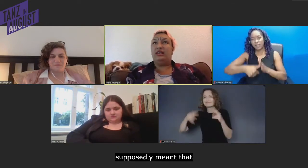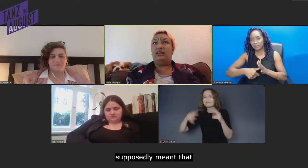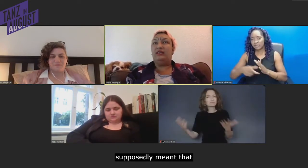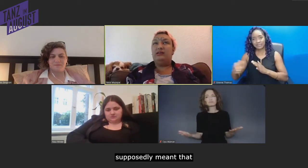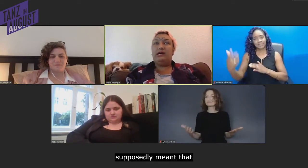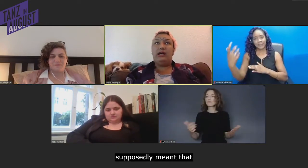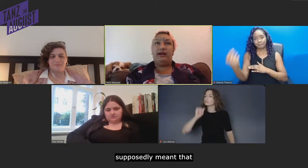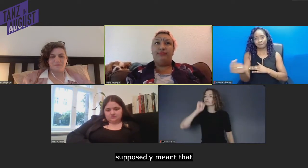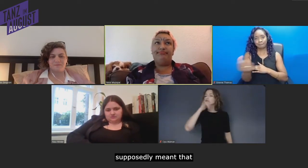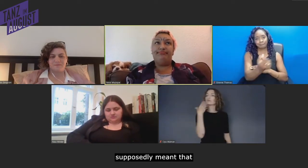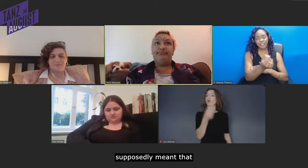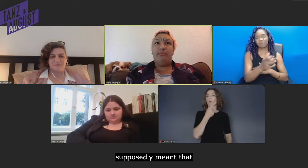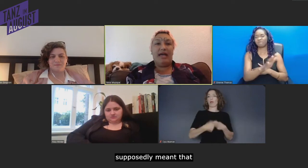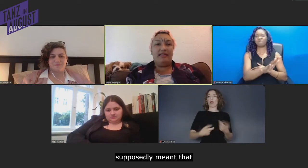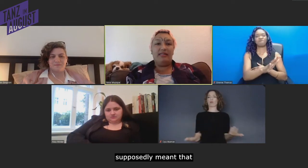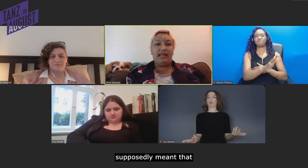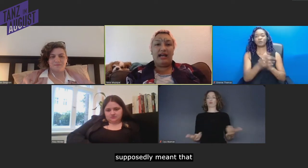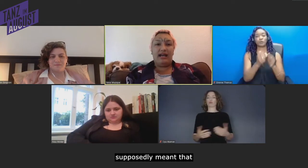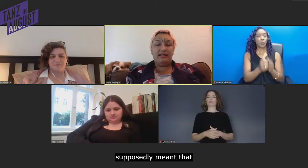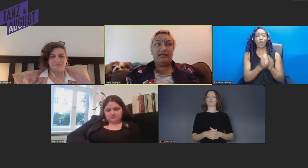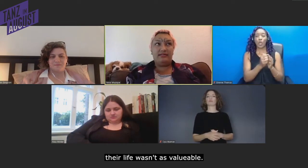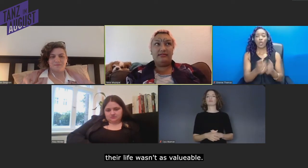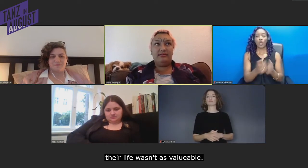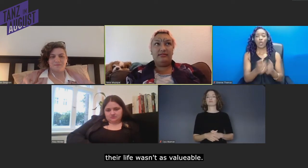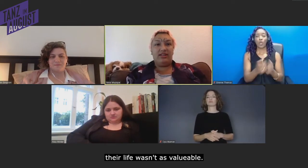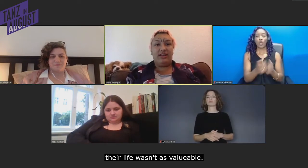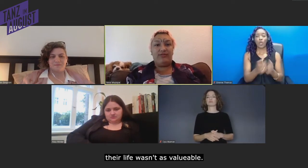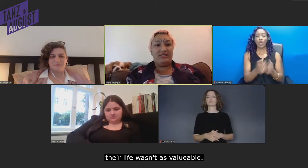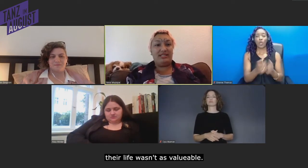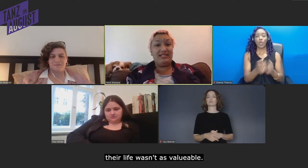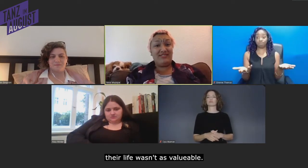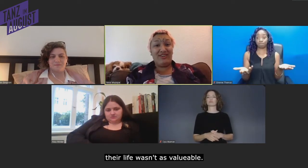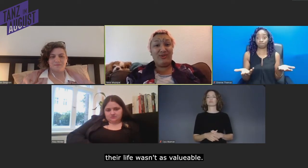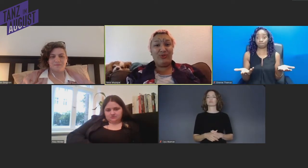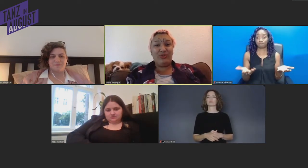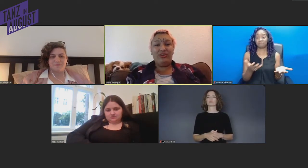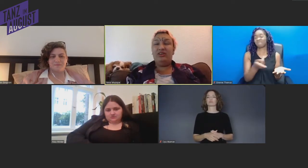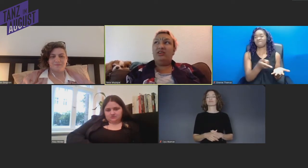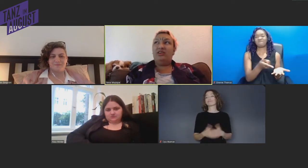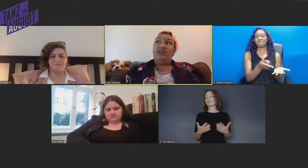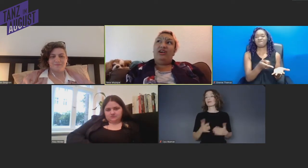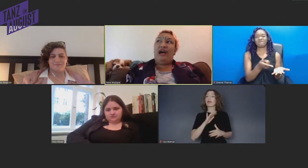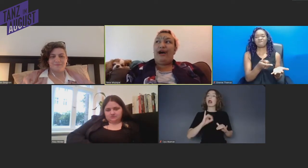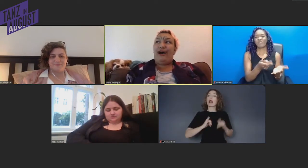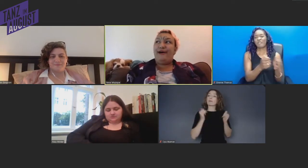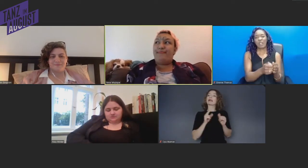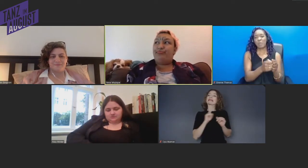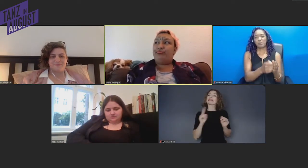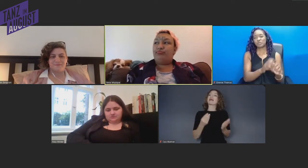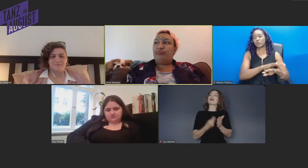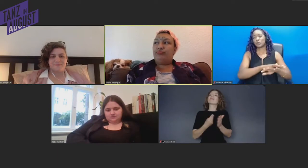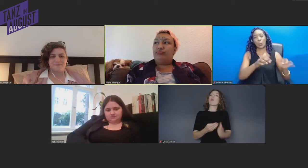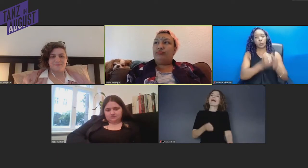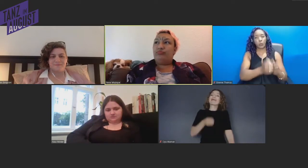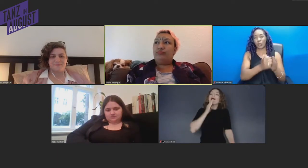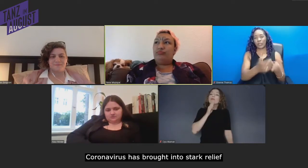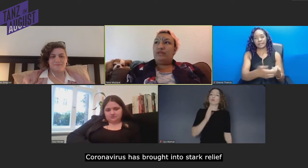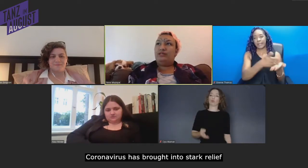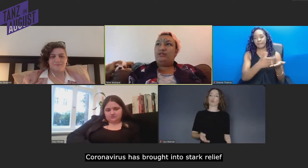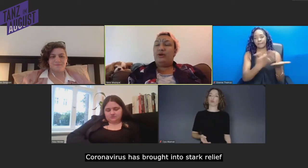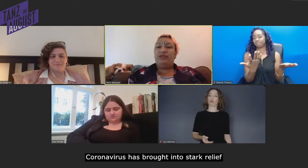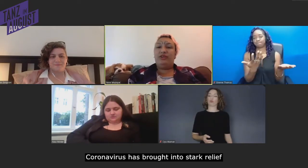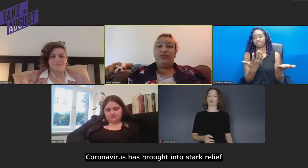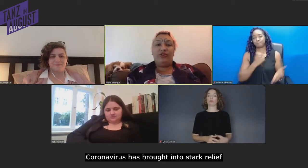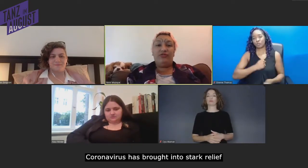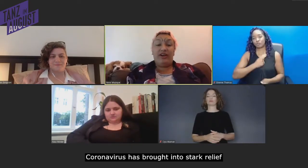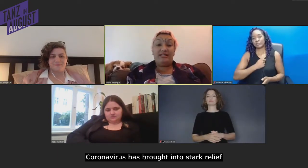supposedly meant that their life wasn't as valuable. So I